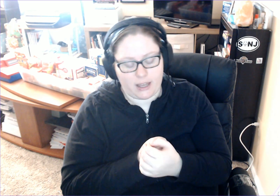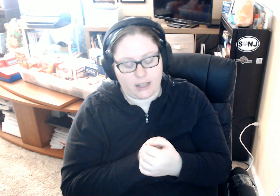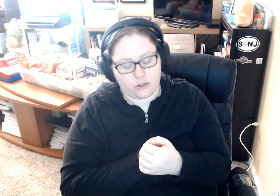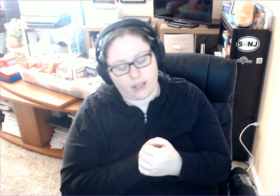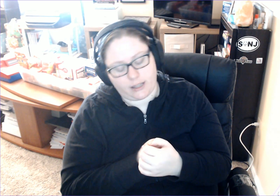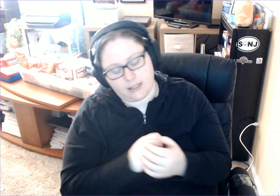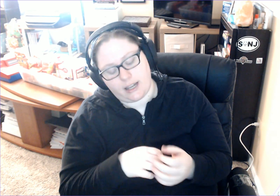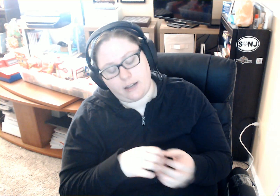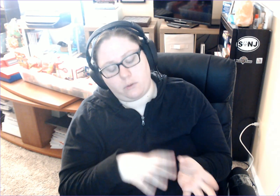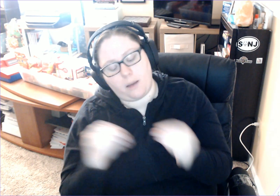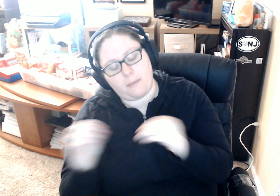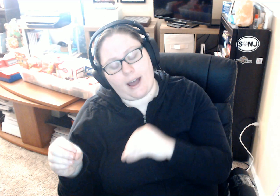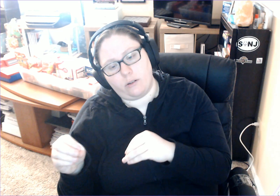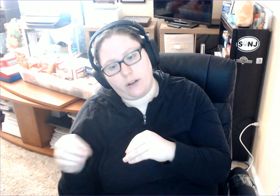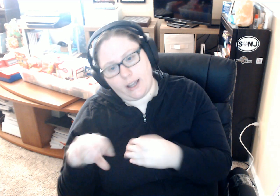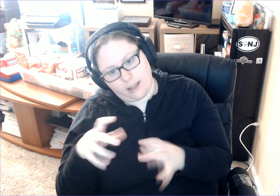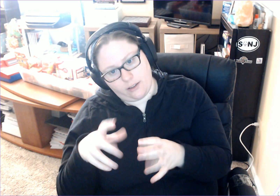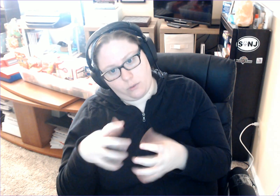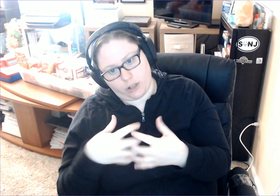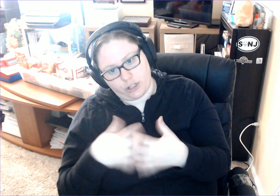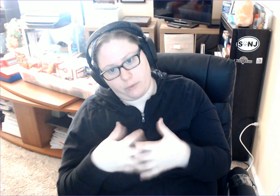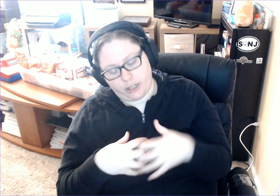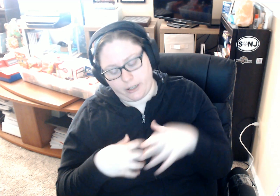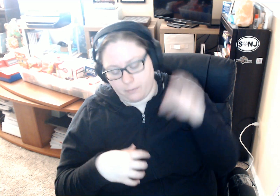that the stain will come out in the washing machine.